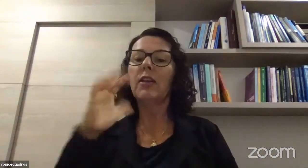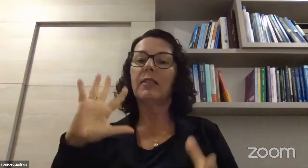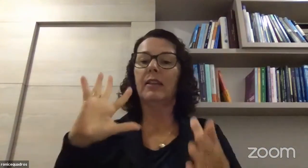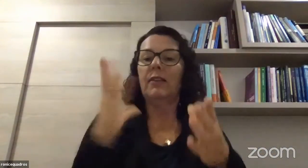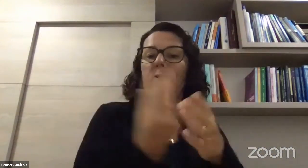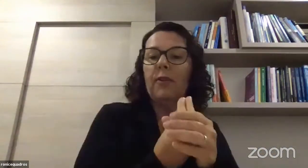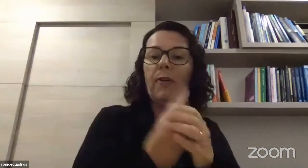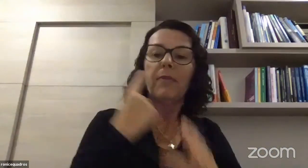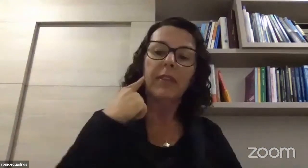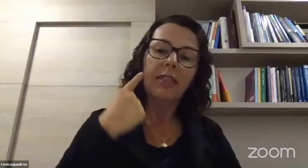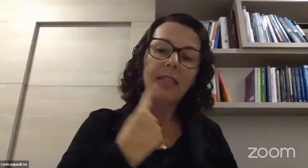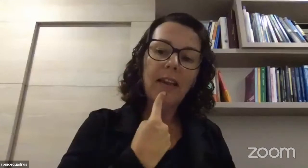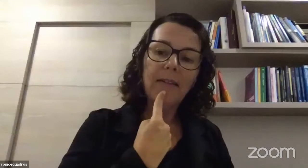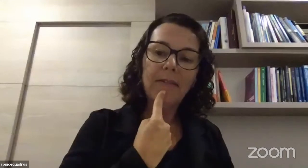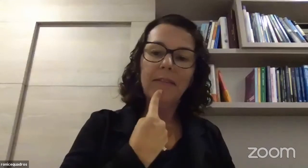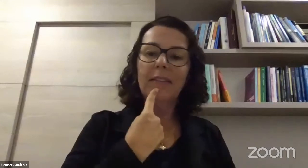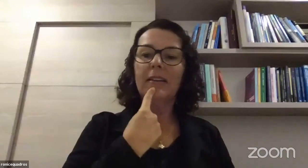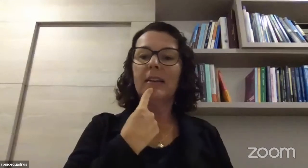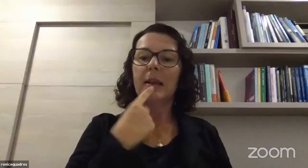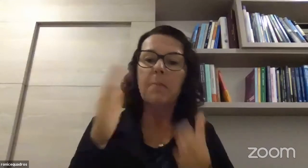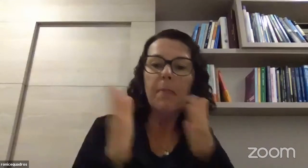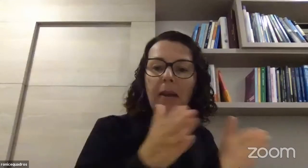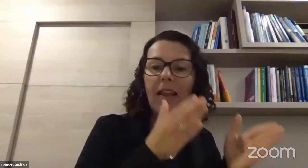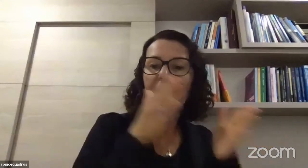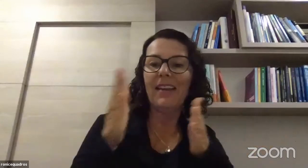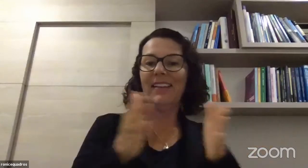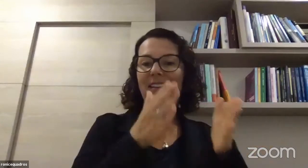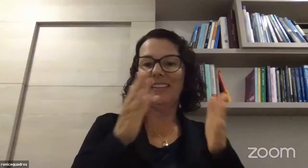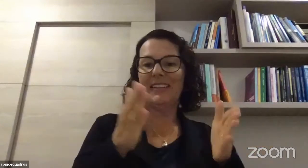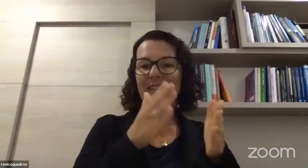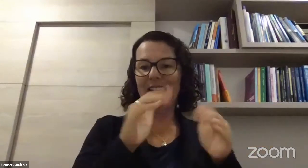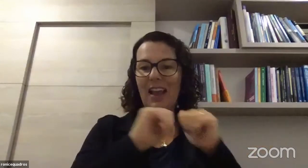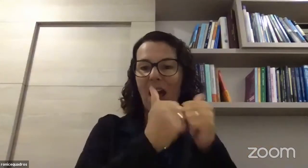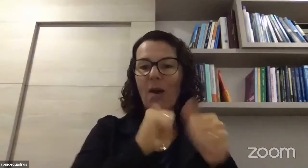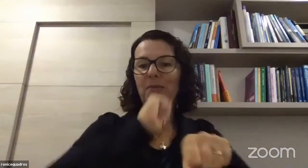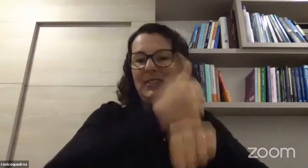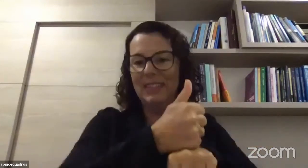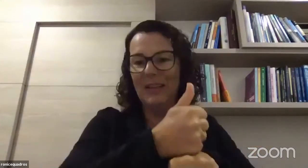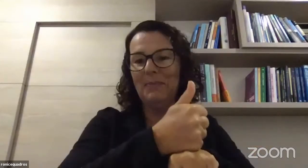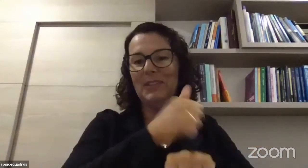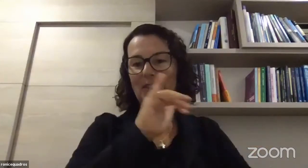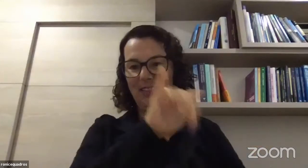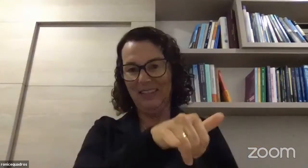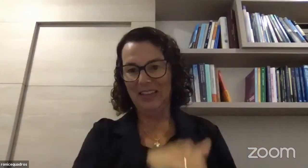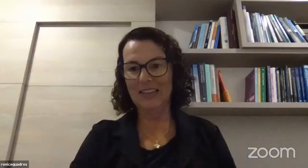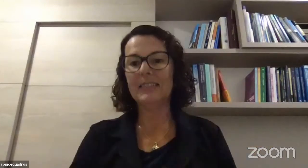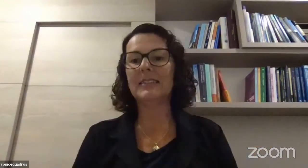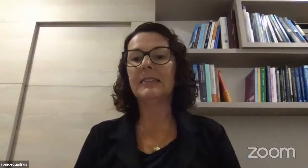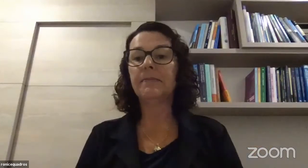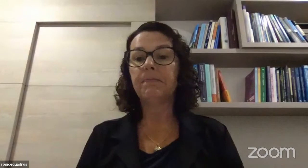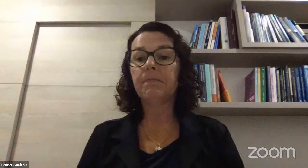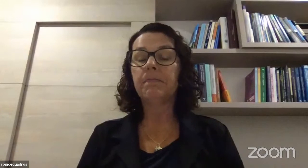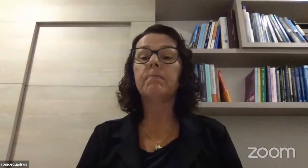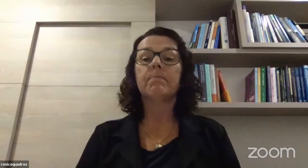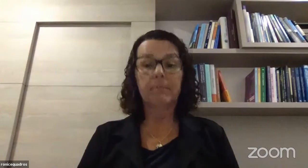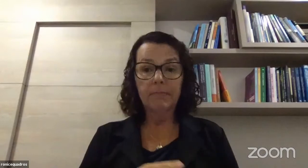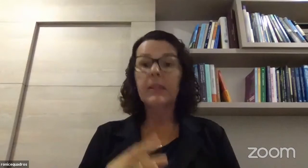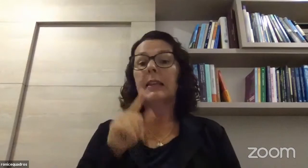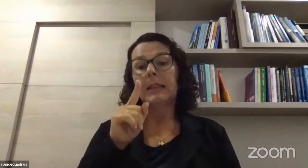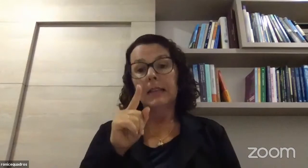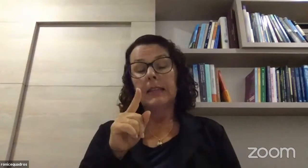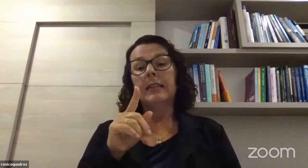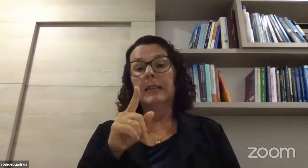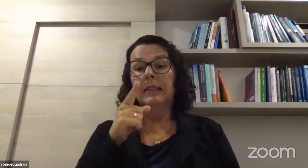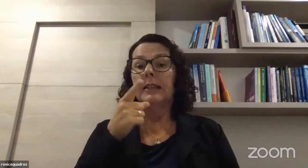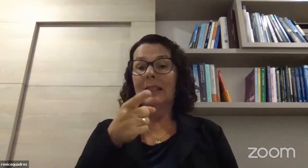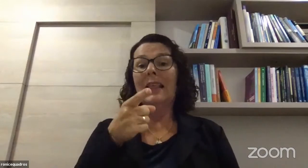But some of these countries are struggling because they are not including deaf people in how they plan and how they